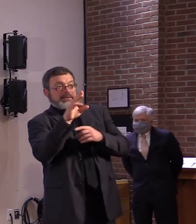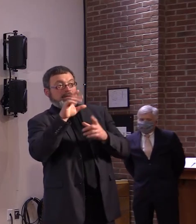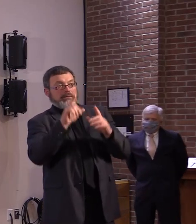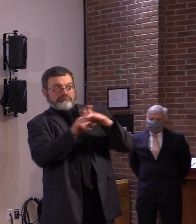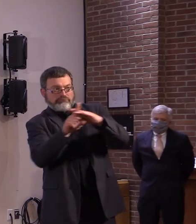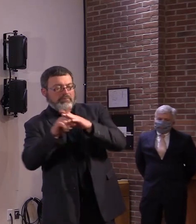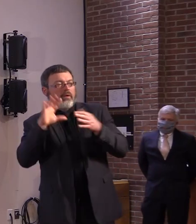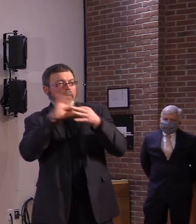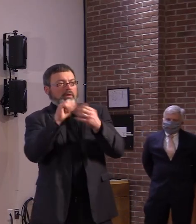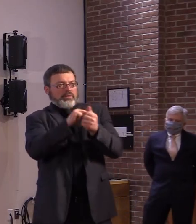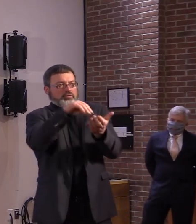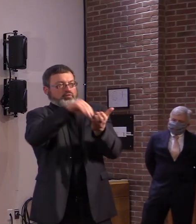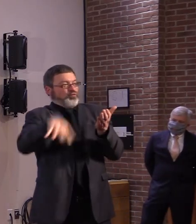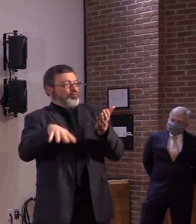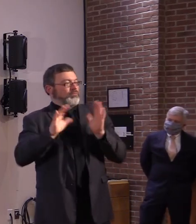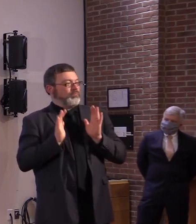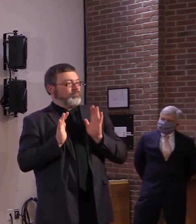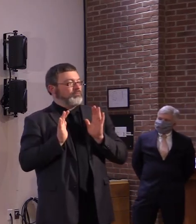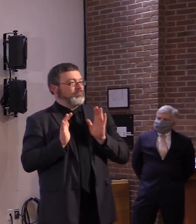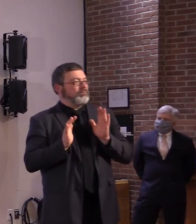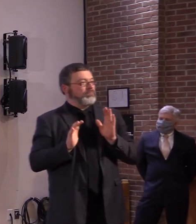Annika, Times Argus.